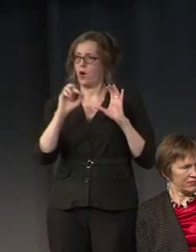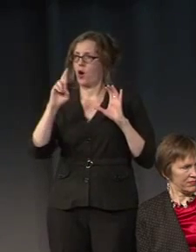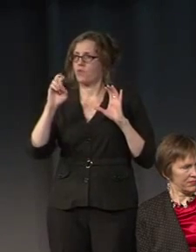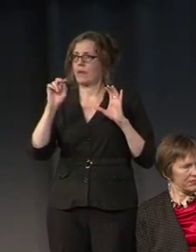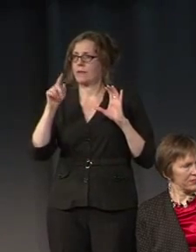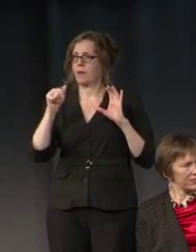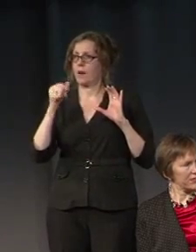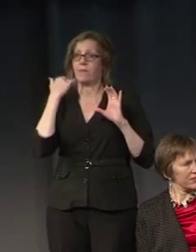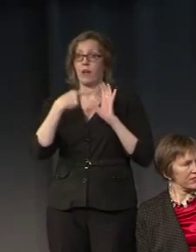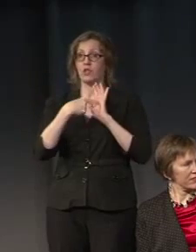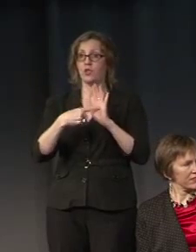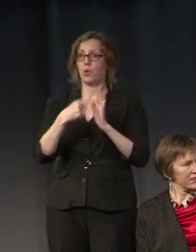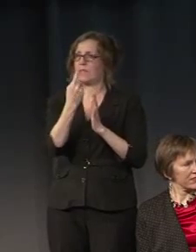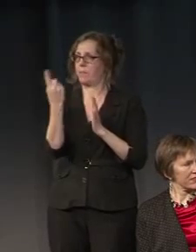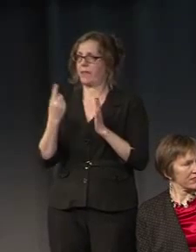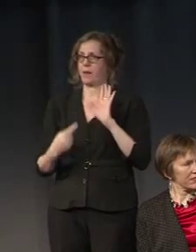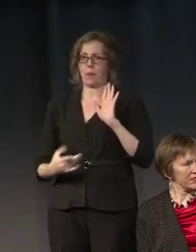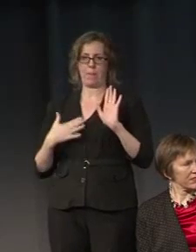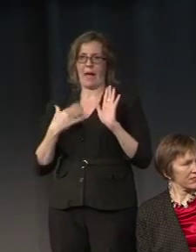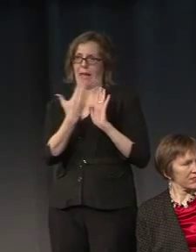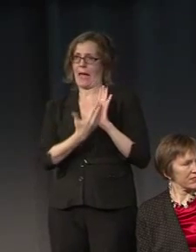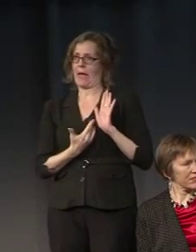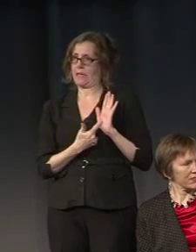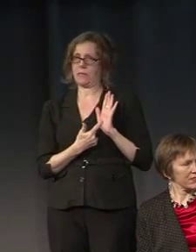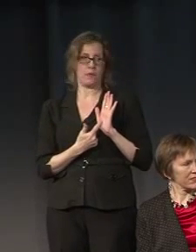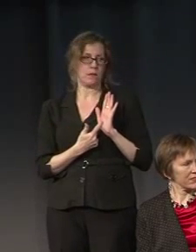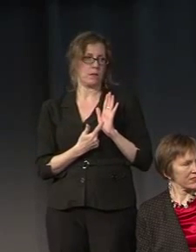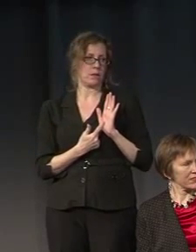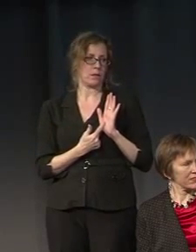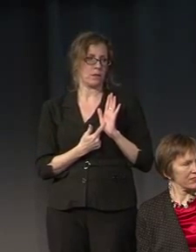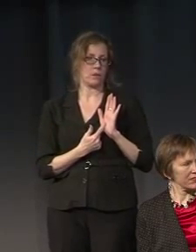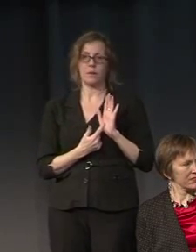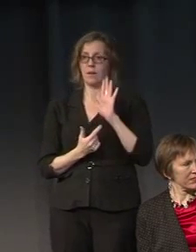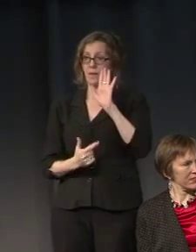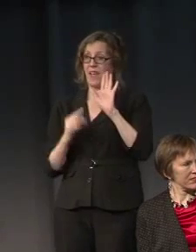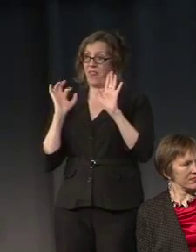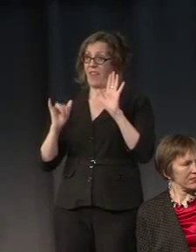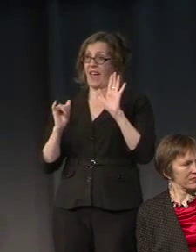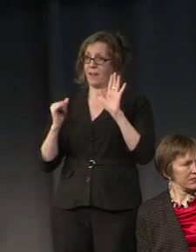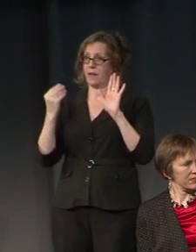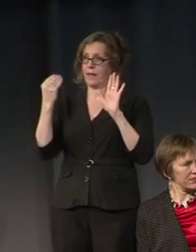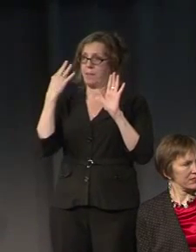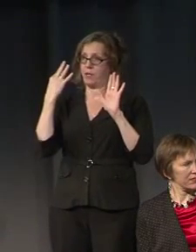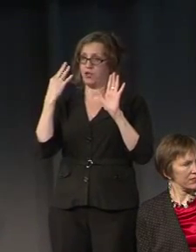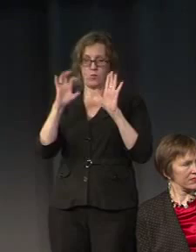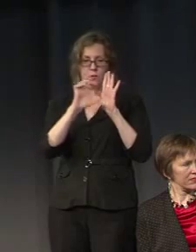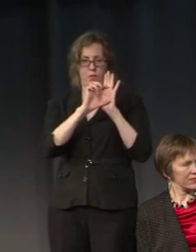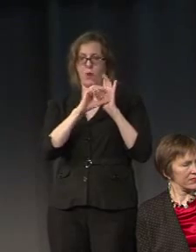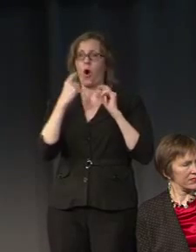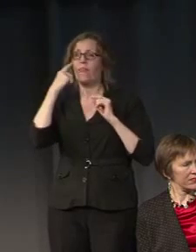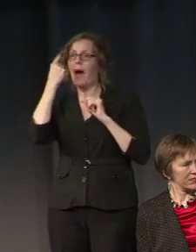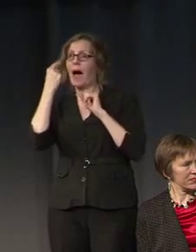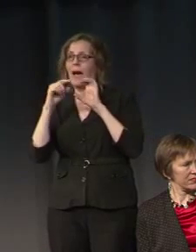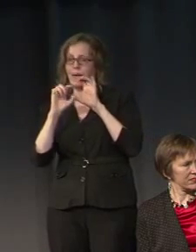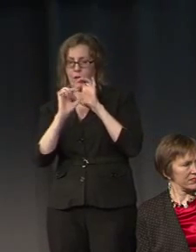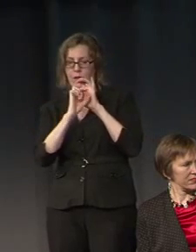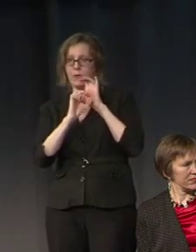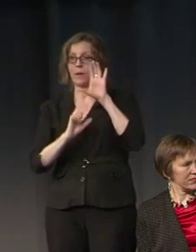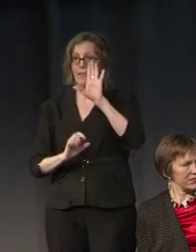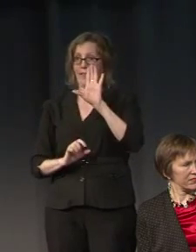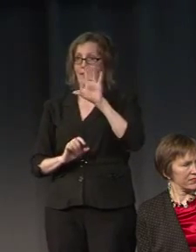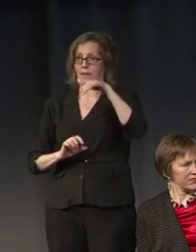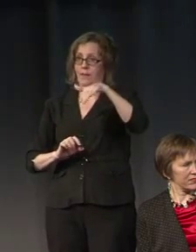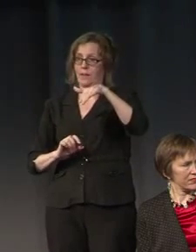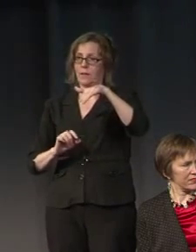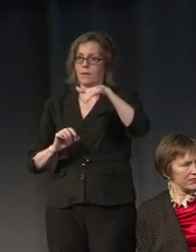hand right now, that retinal image is very different than that retinal image. And yet, effortlessly, these things are both a hand. And in fact, they're both